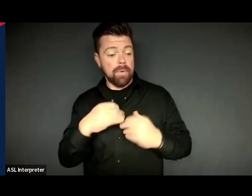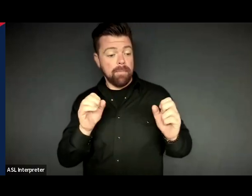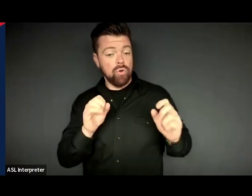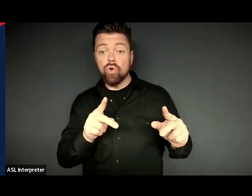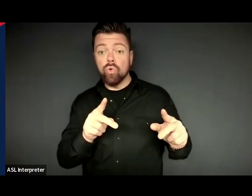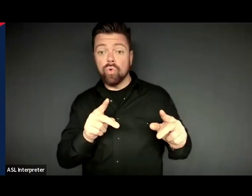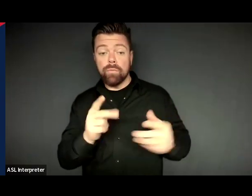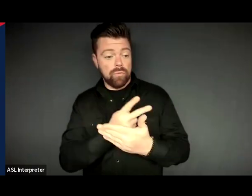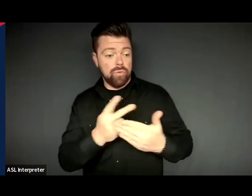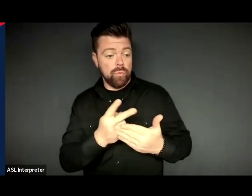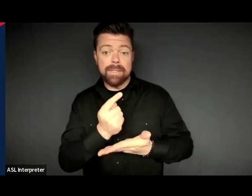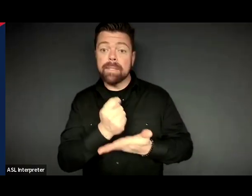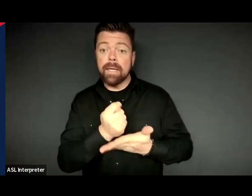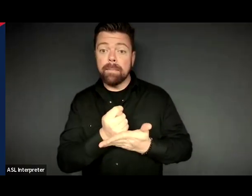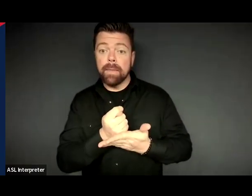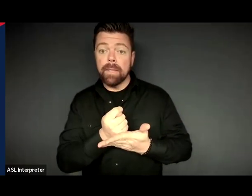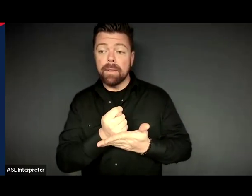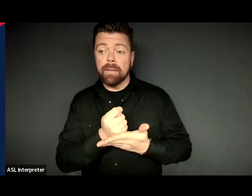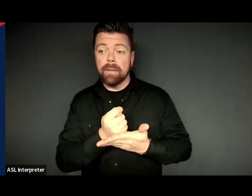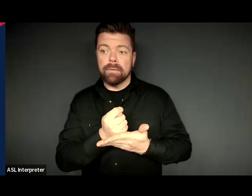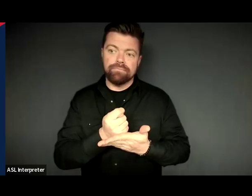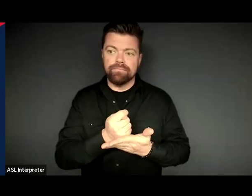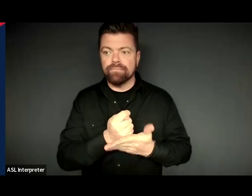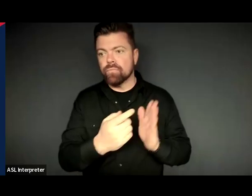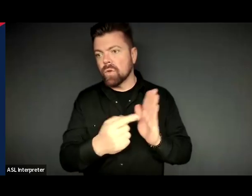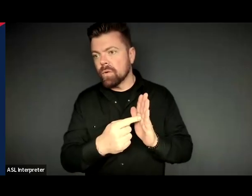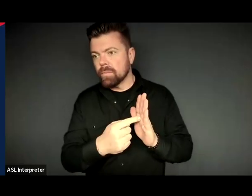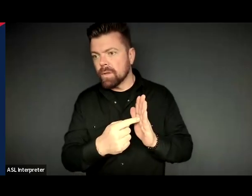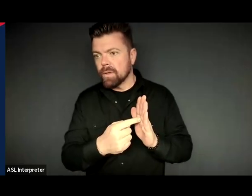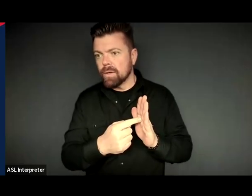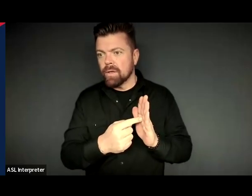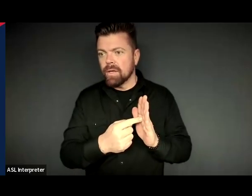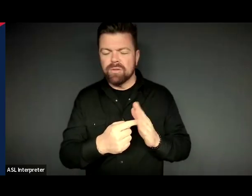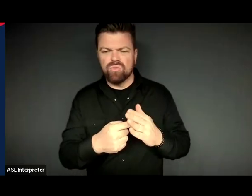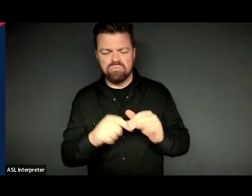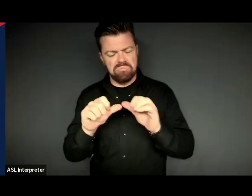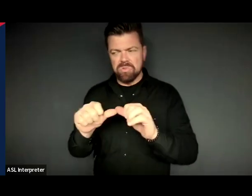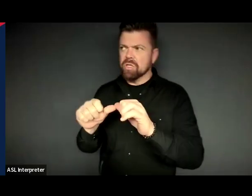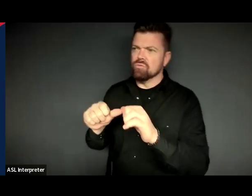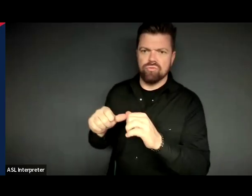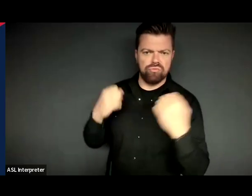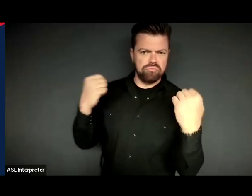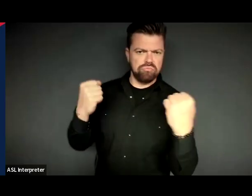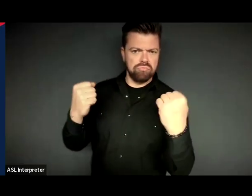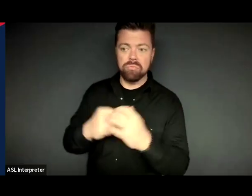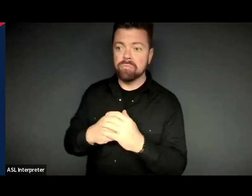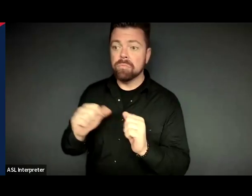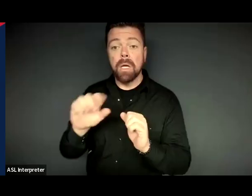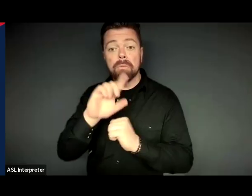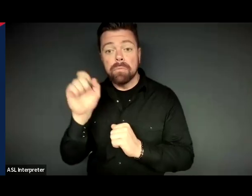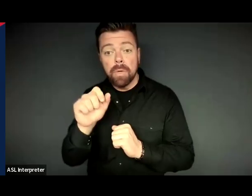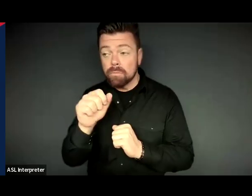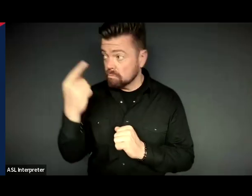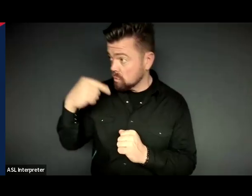take 2 weeks of therapy to get some, a little tune up for yourself, ask if you can take a